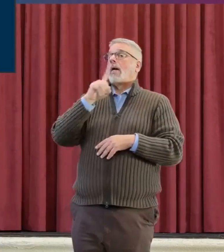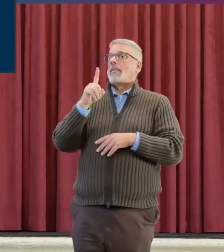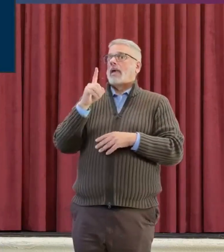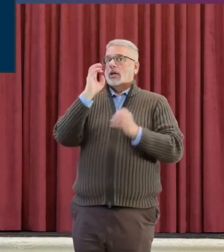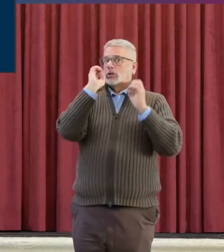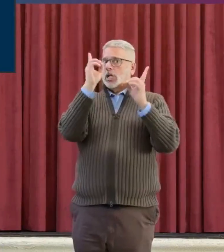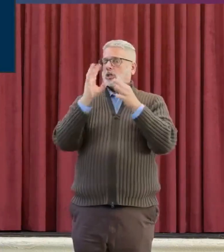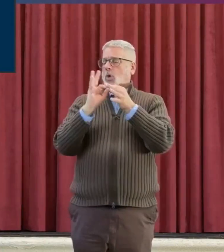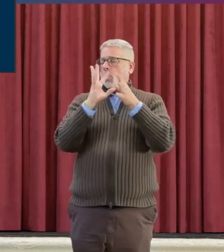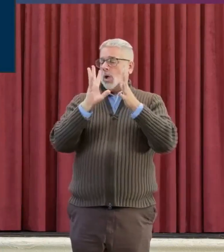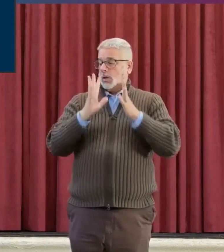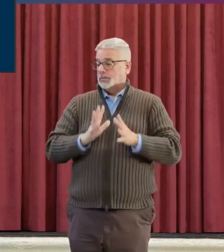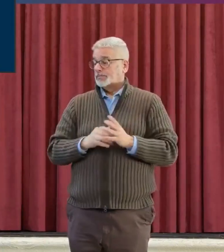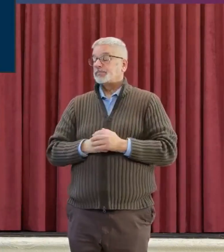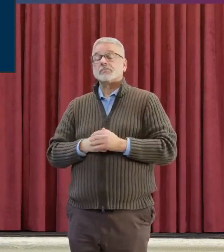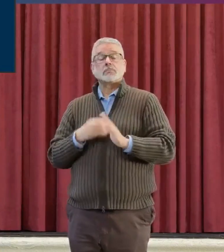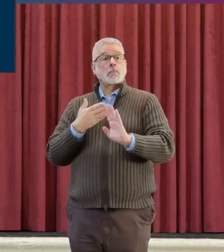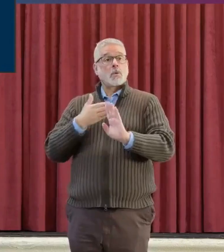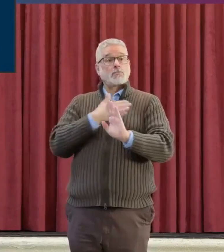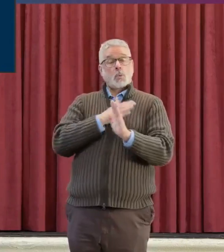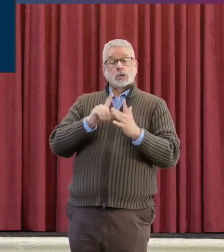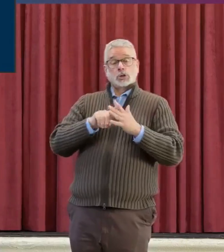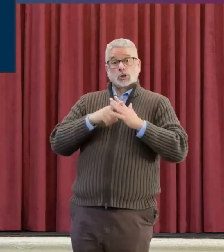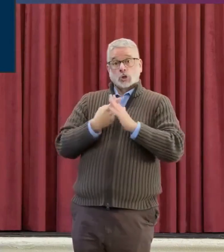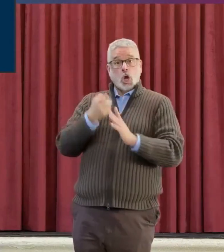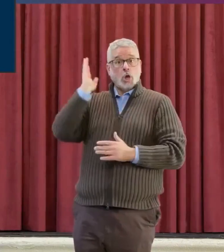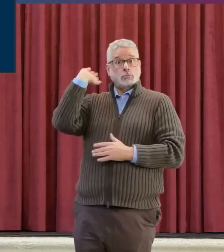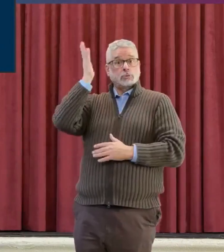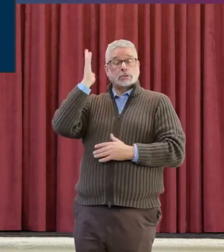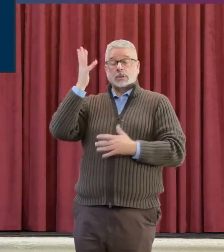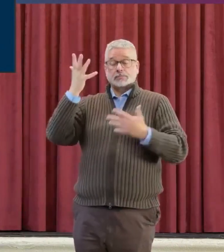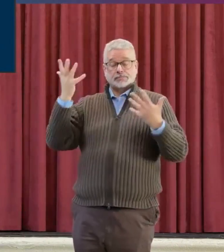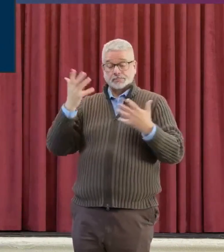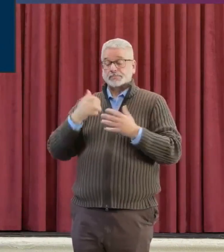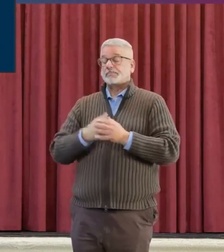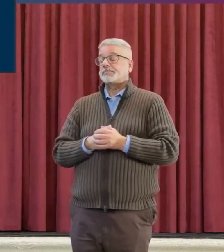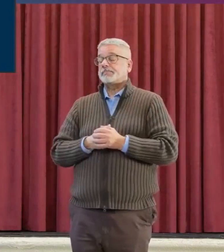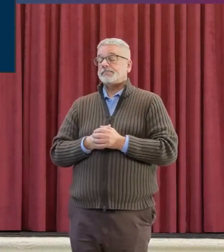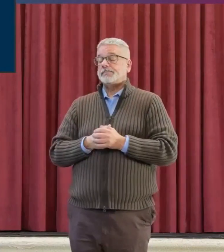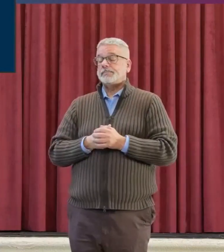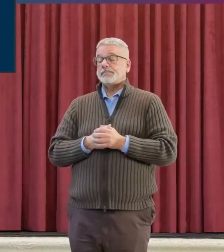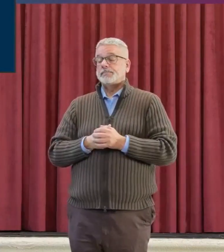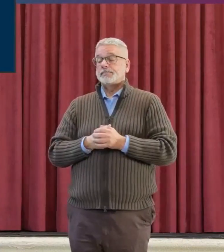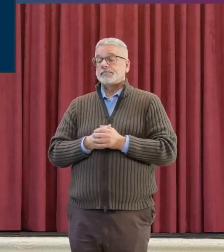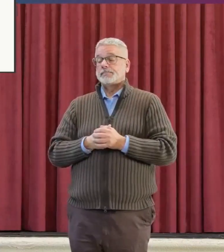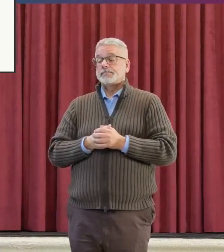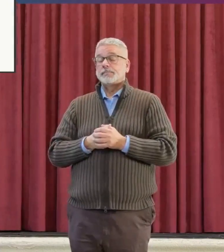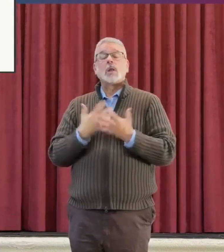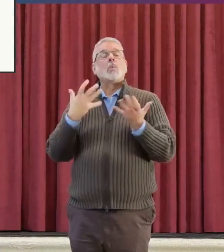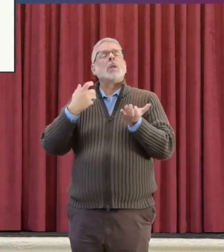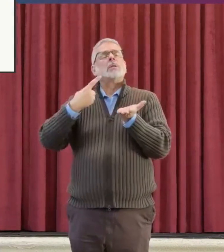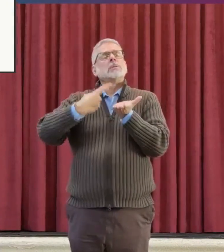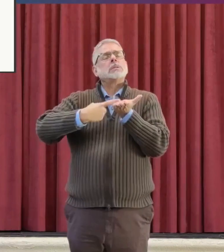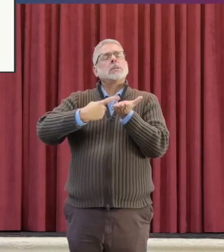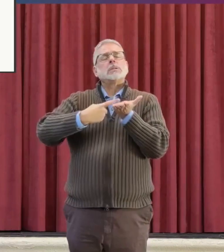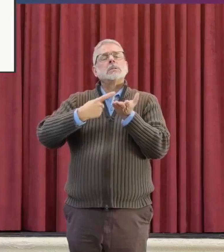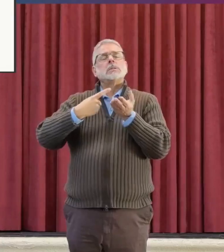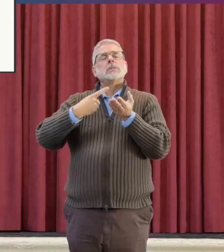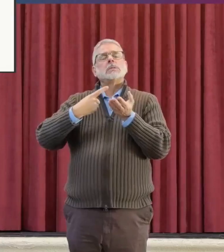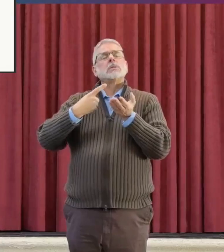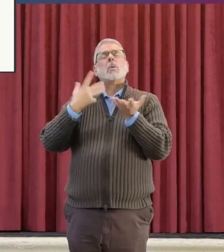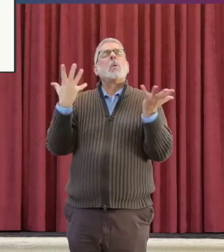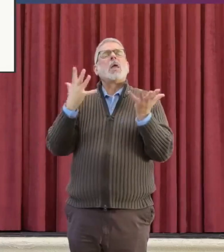coordinator. And before we start the presentation, I wanted to talk about a little bit of